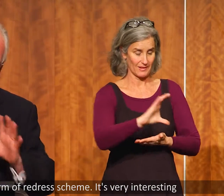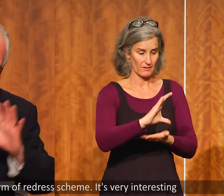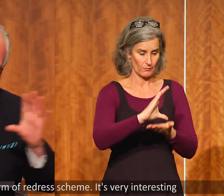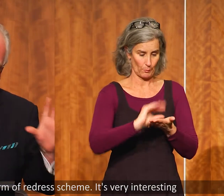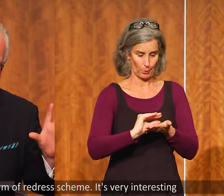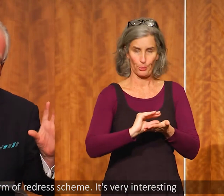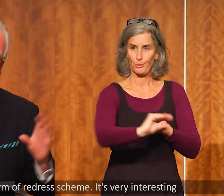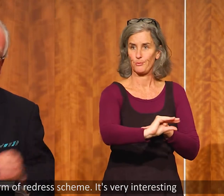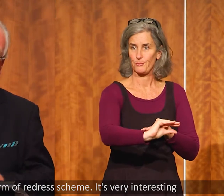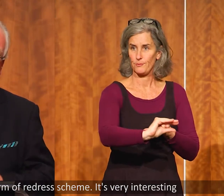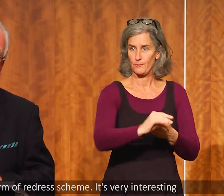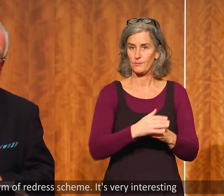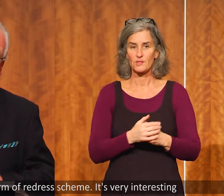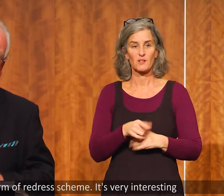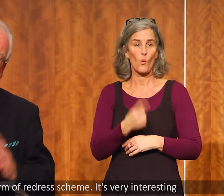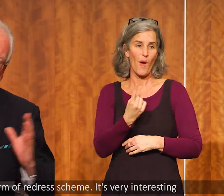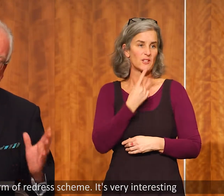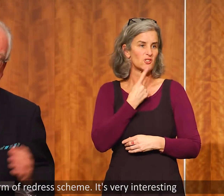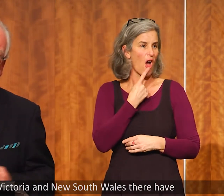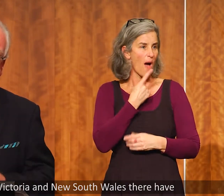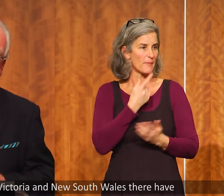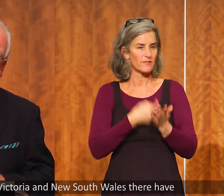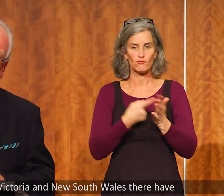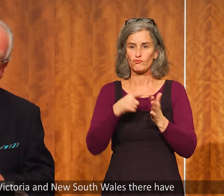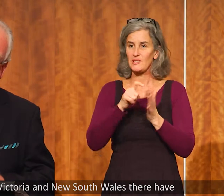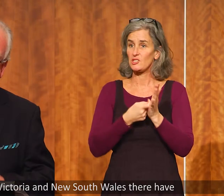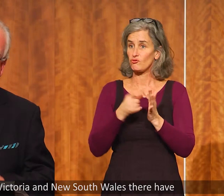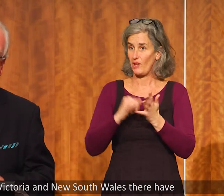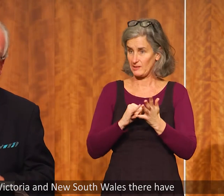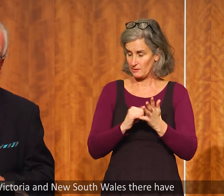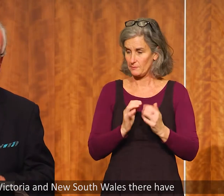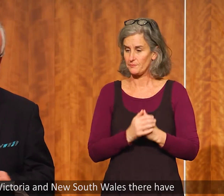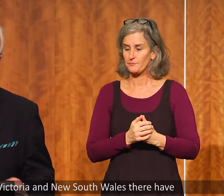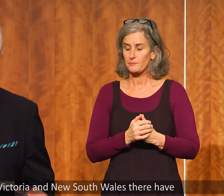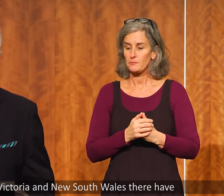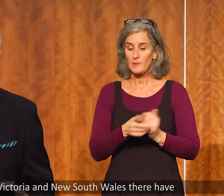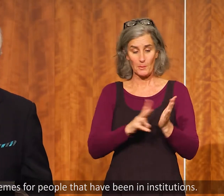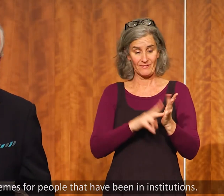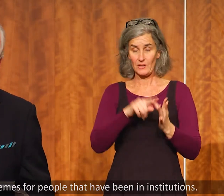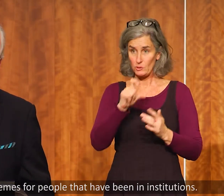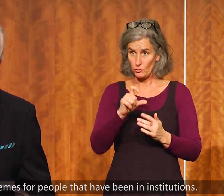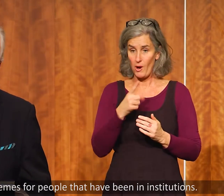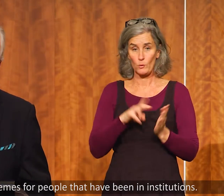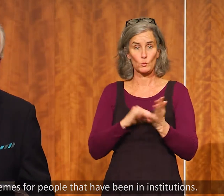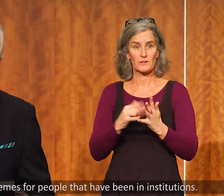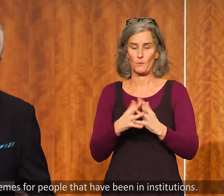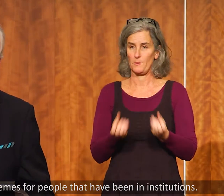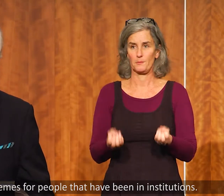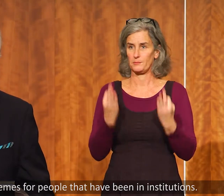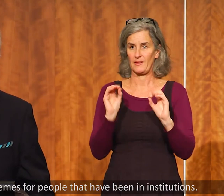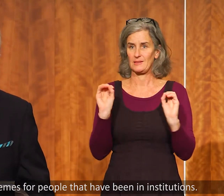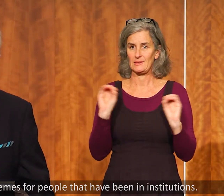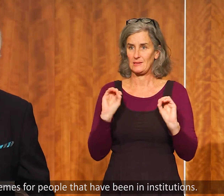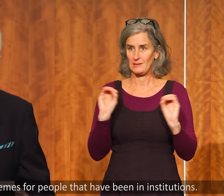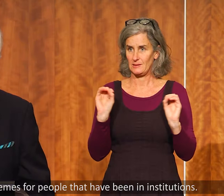So that's one form of redress schemes. It's very interesting to note that in Victoria and New South Wales, there have been no redress